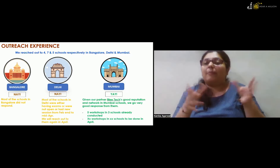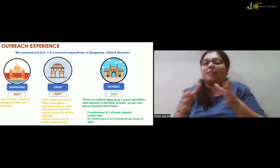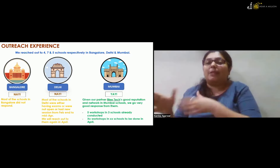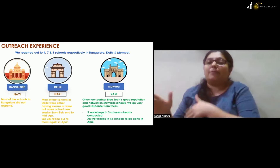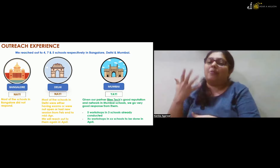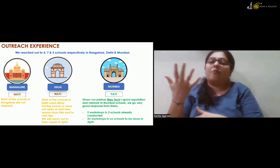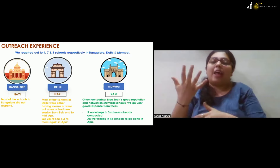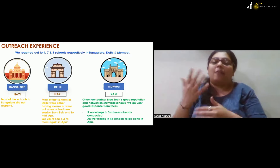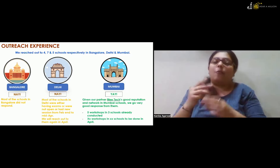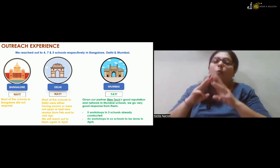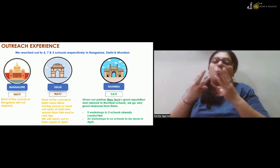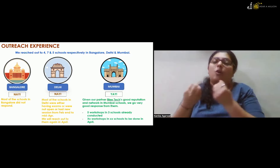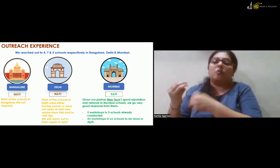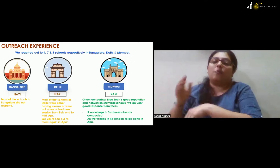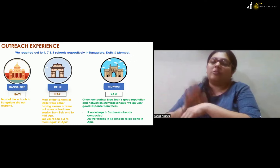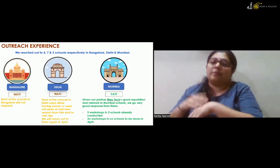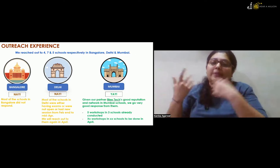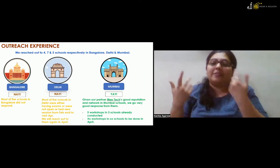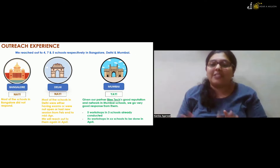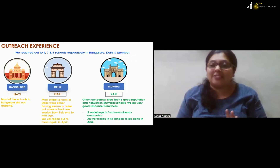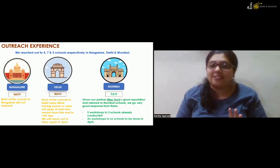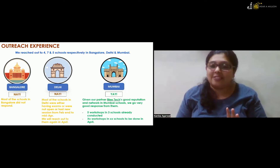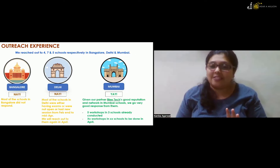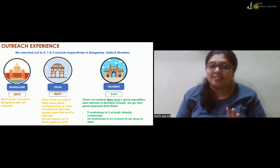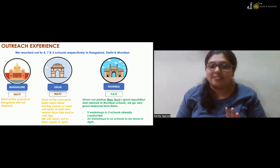Mumbai, we have,